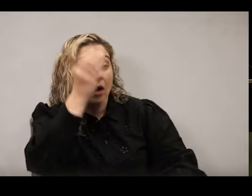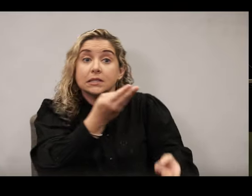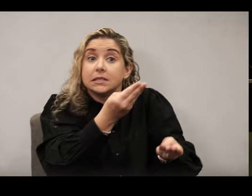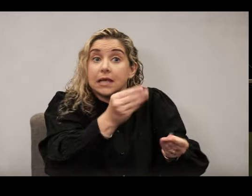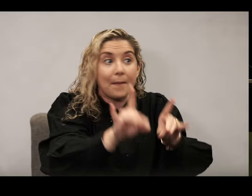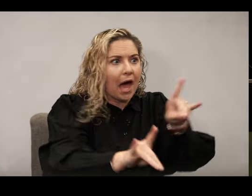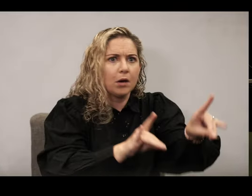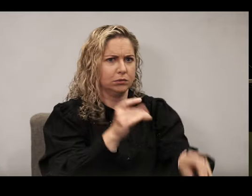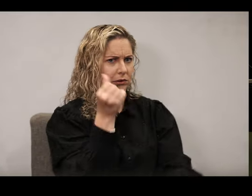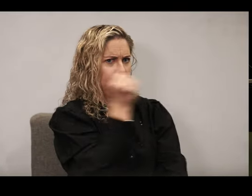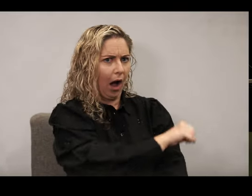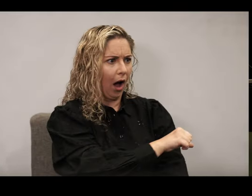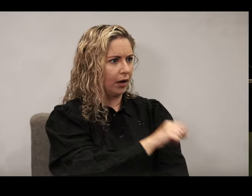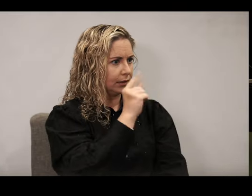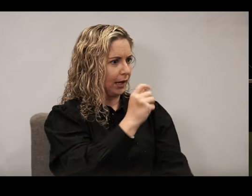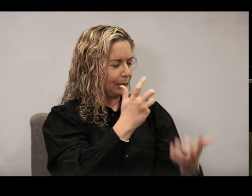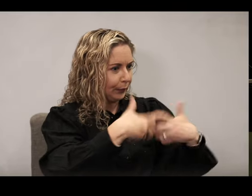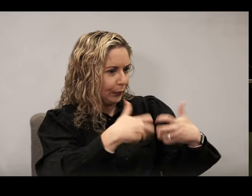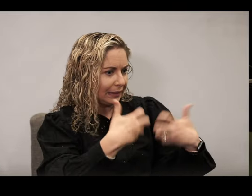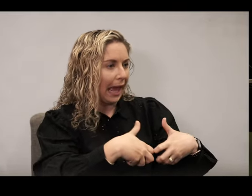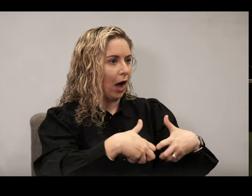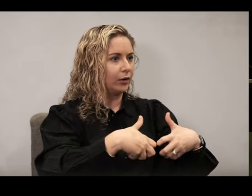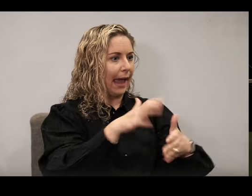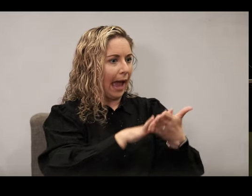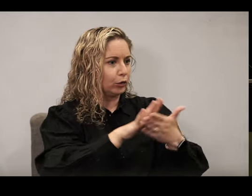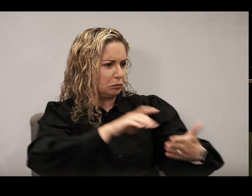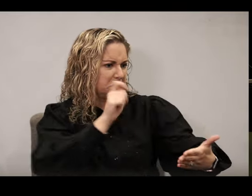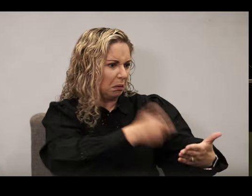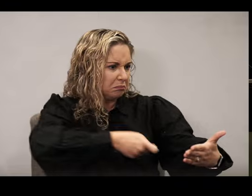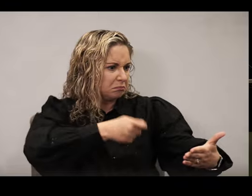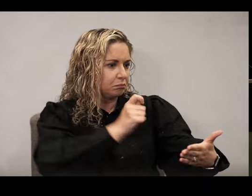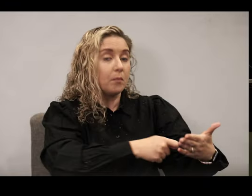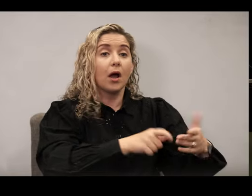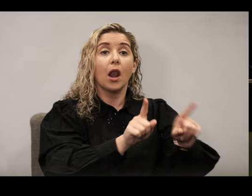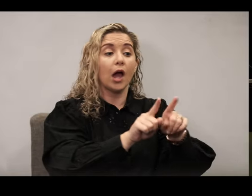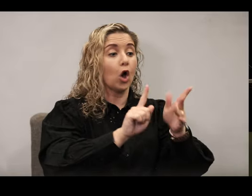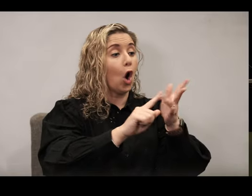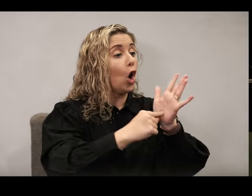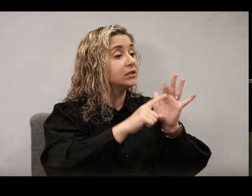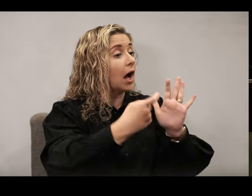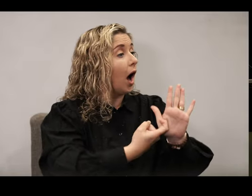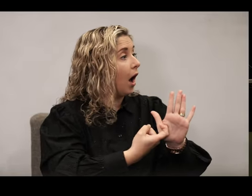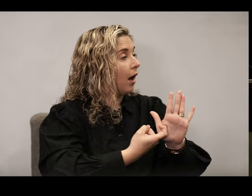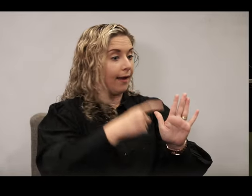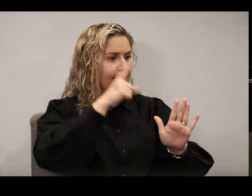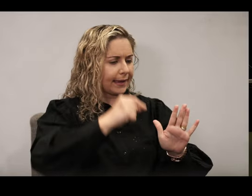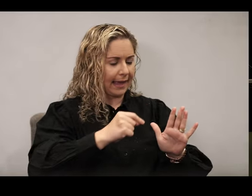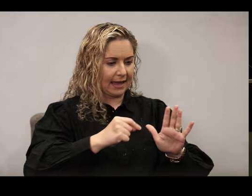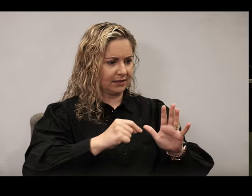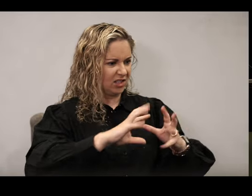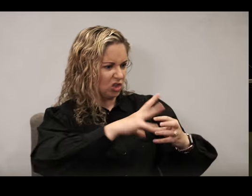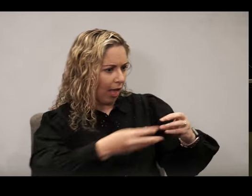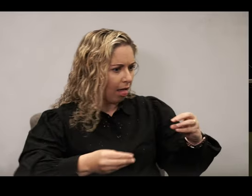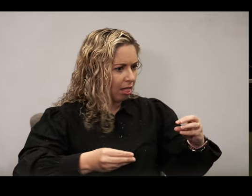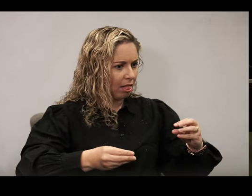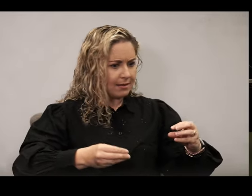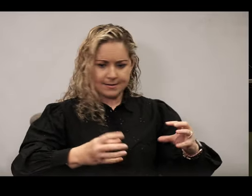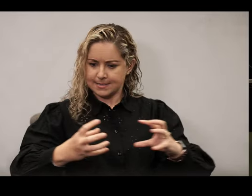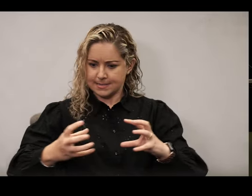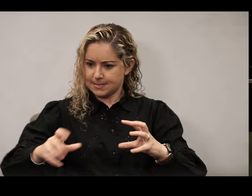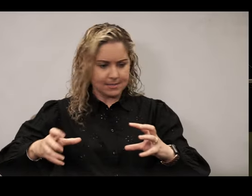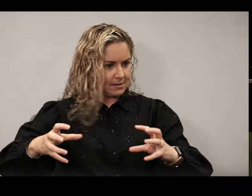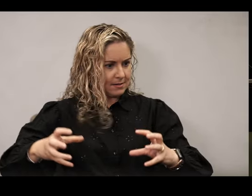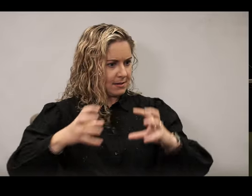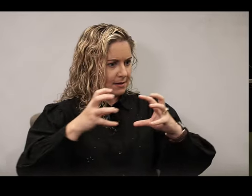animals can work out that, like the otter, if you get a rock, you can actually crack a shellfish open and eat it. That's quite